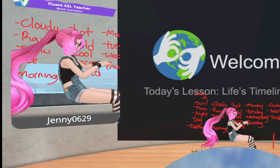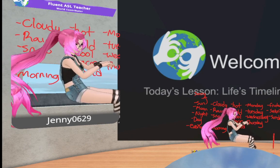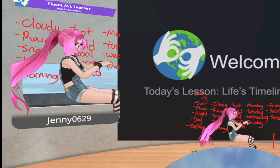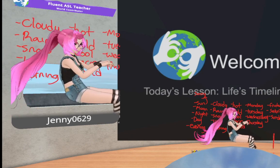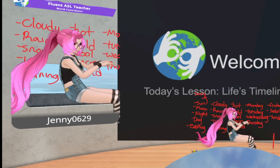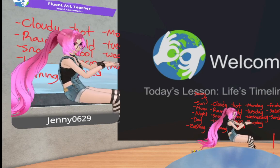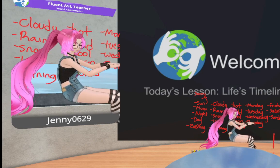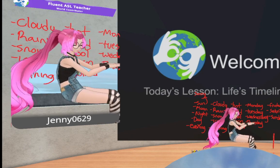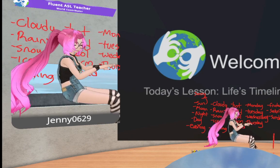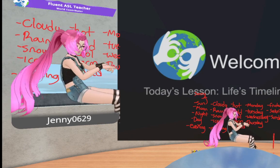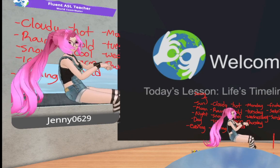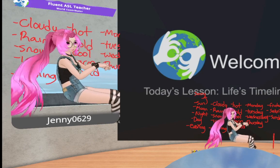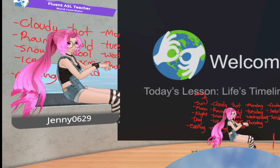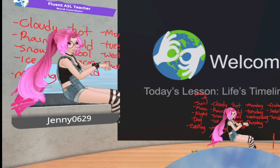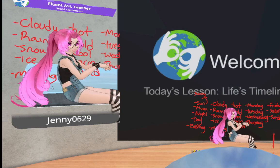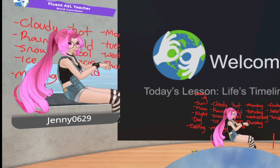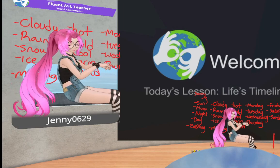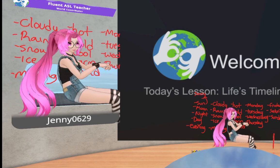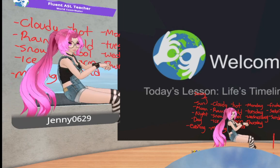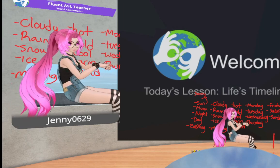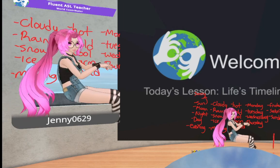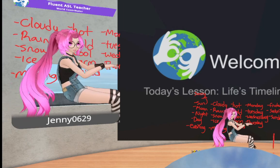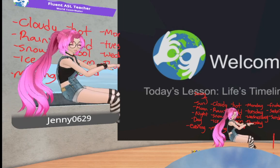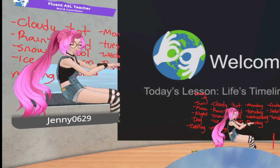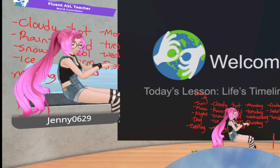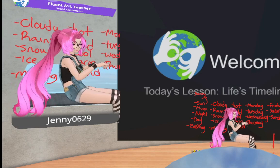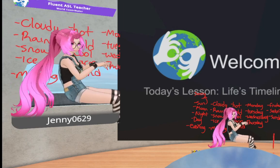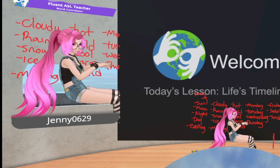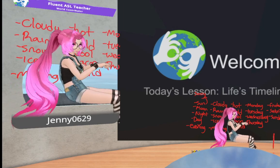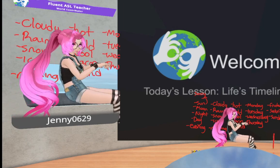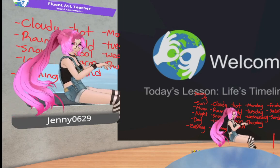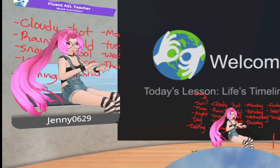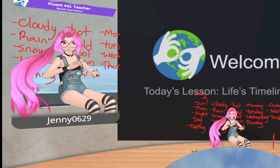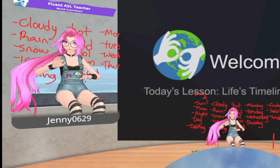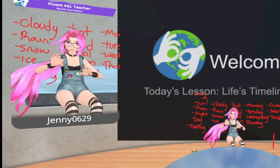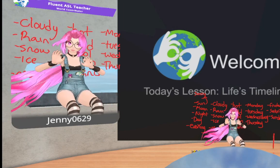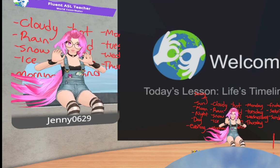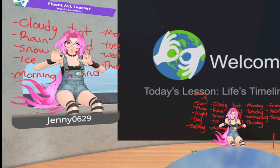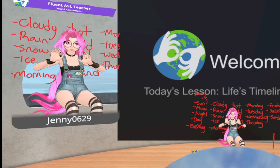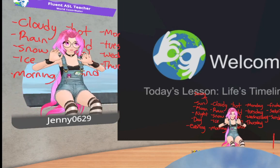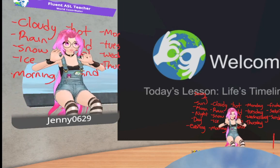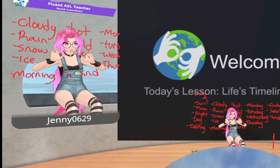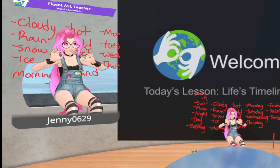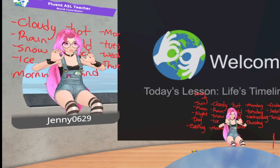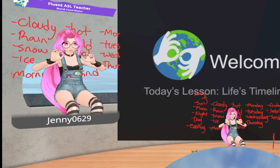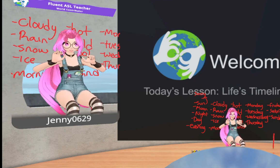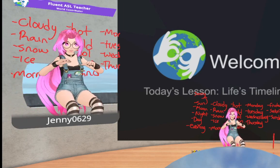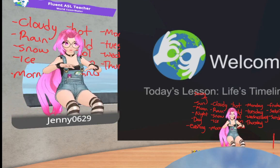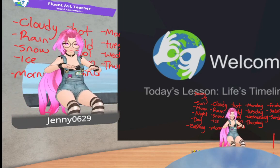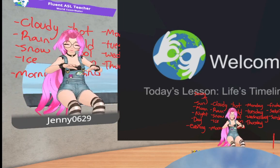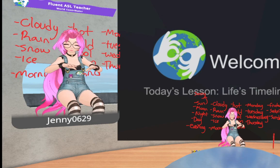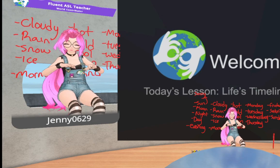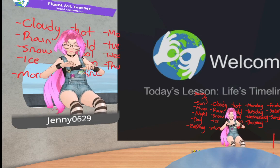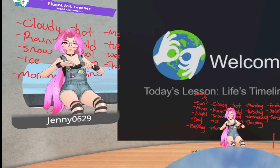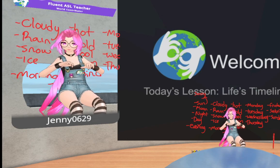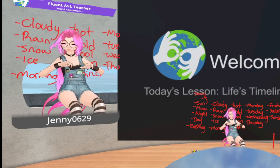of contract, like the pull of being frozen. Freeze. You're going to go to a claw hand